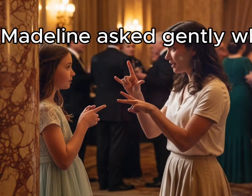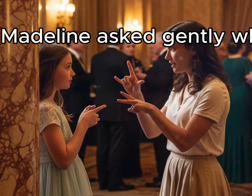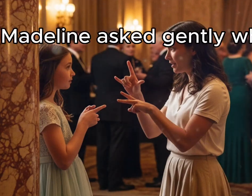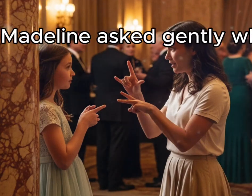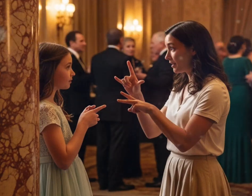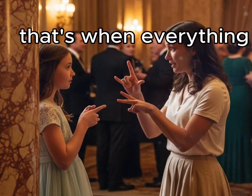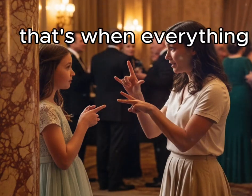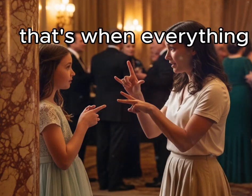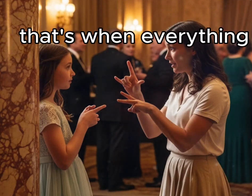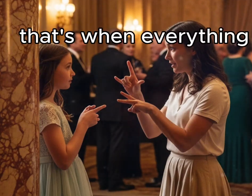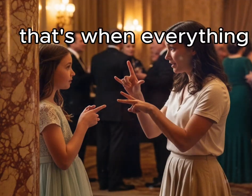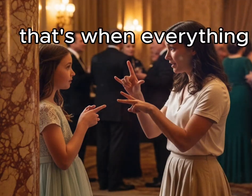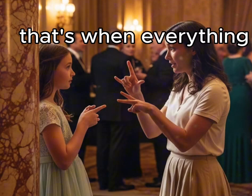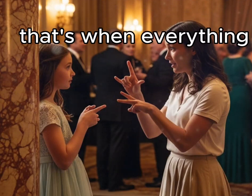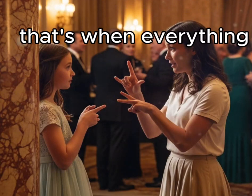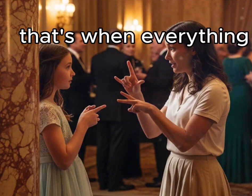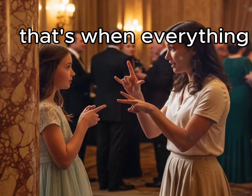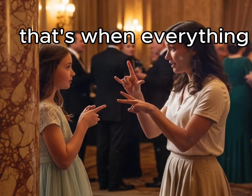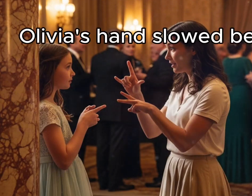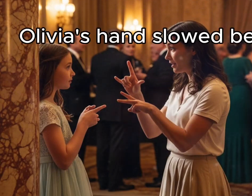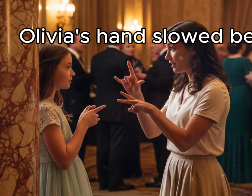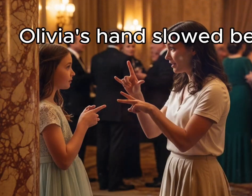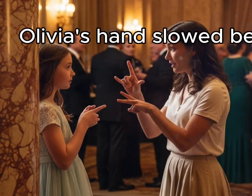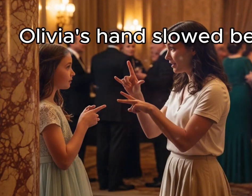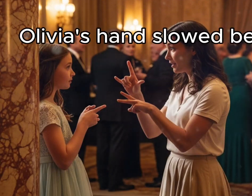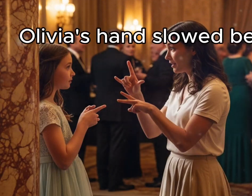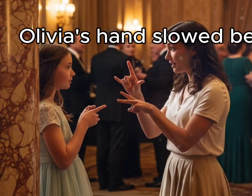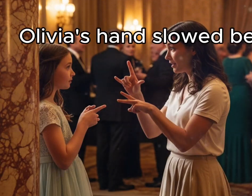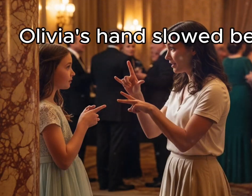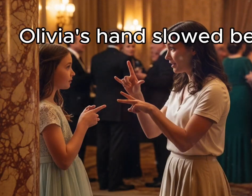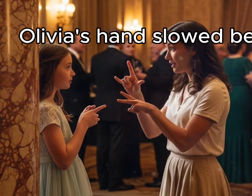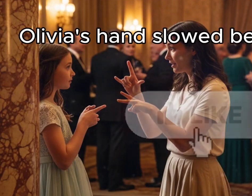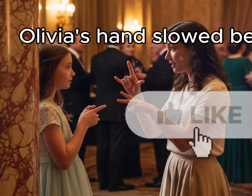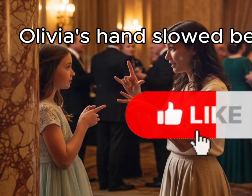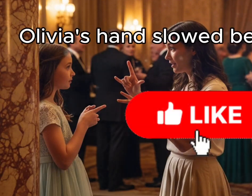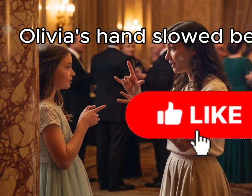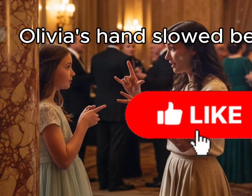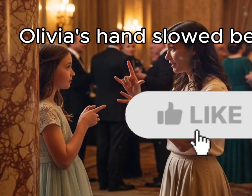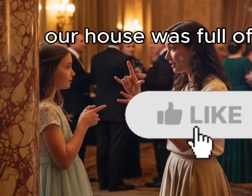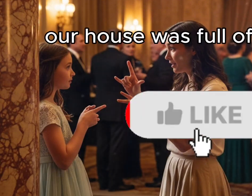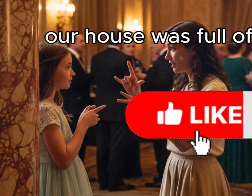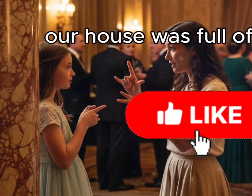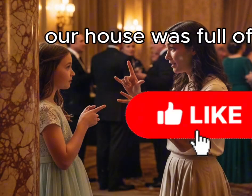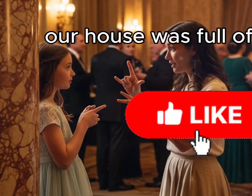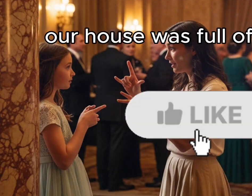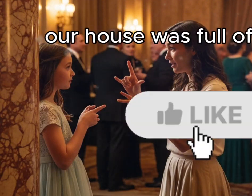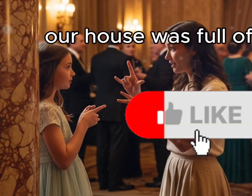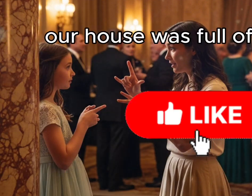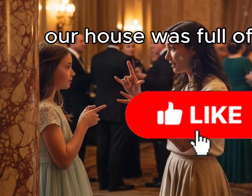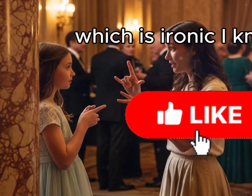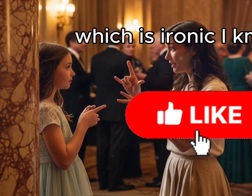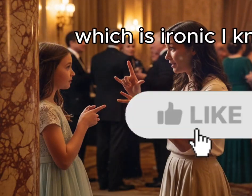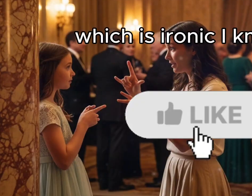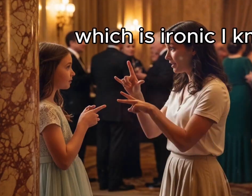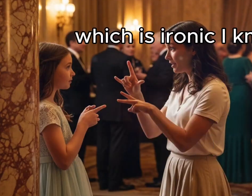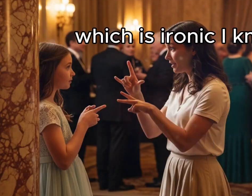7. That's when everything changed. Olivia's hands slowed. Before that, our house was full of music, which is ironic, I